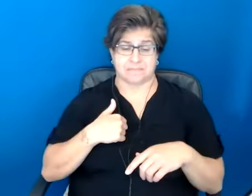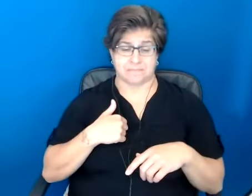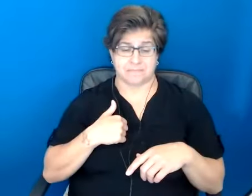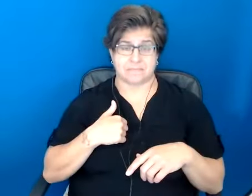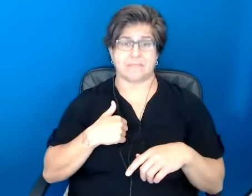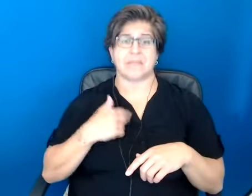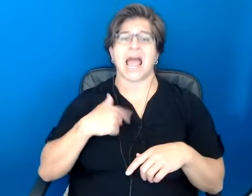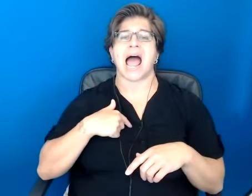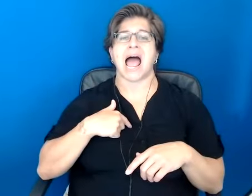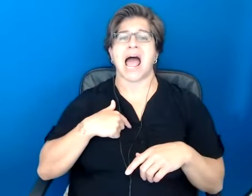spoiled, you know.